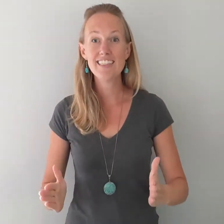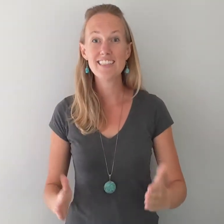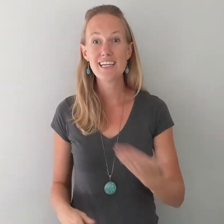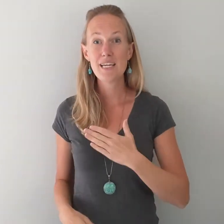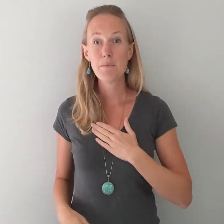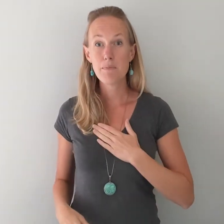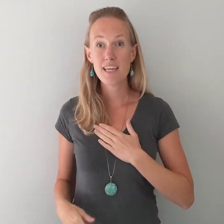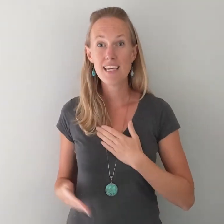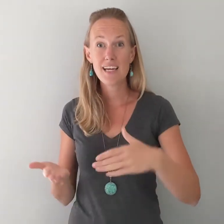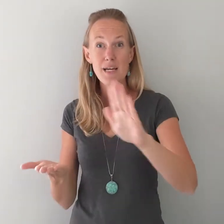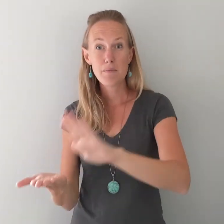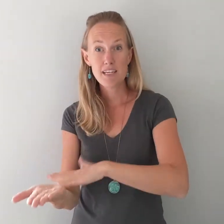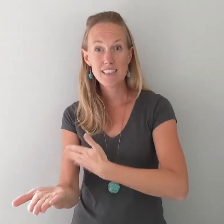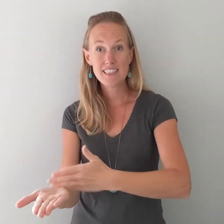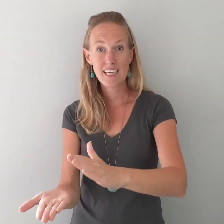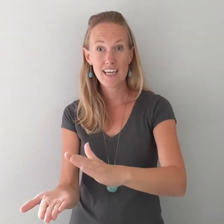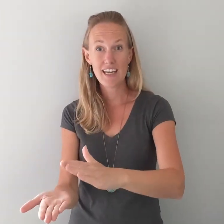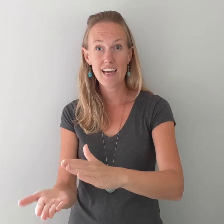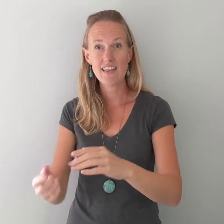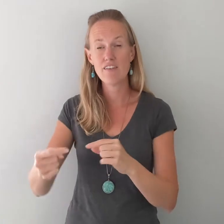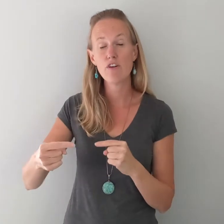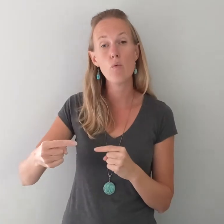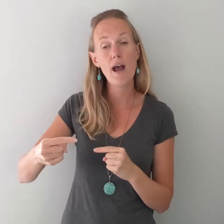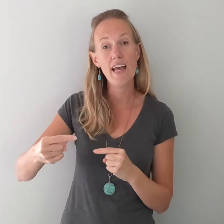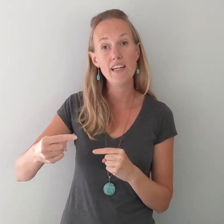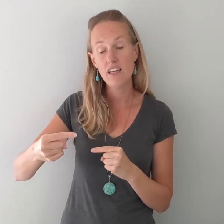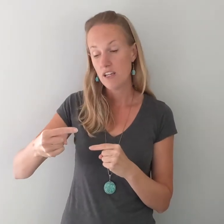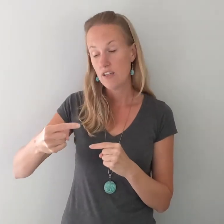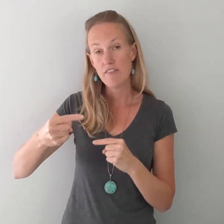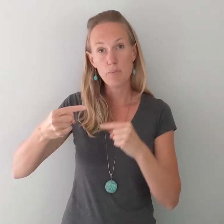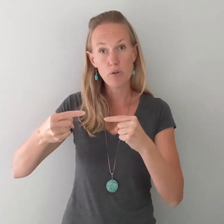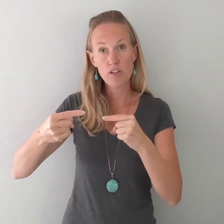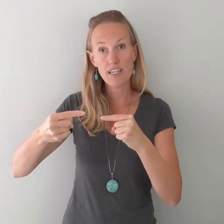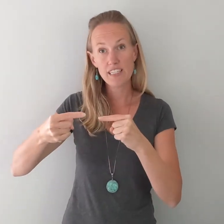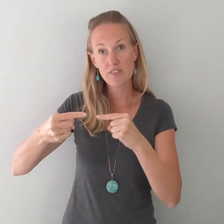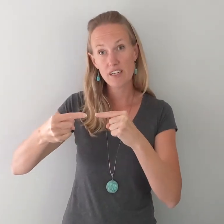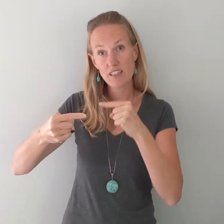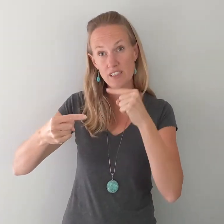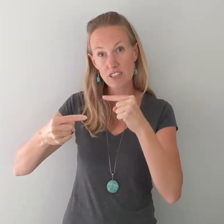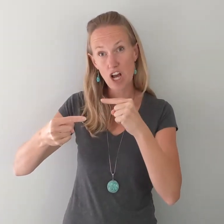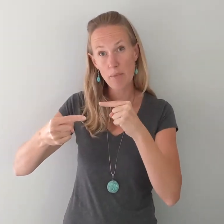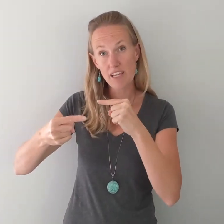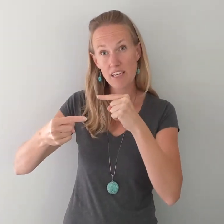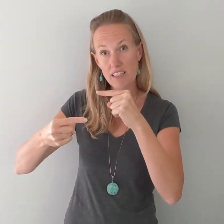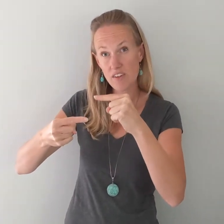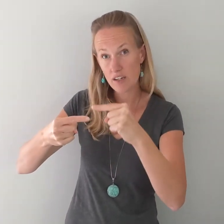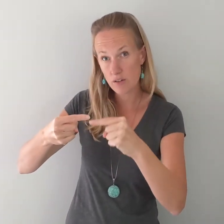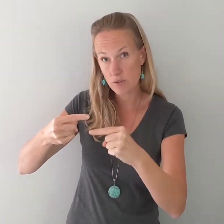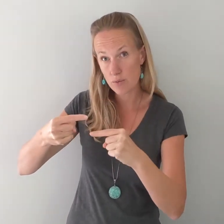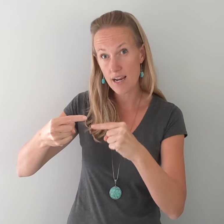Let me be singing, and then for when, you have both your index finger, your dominant index finger goes